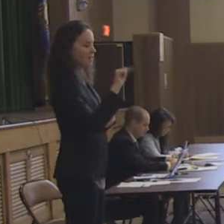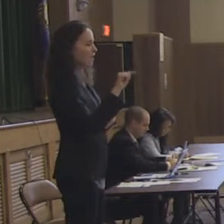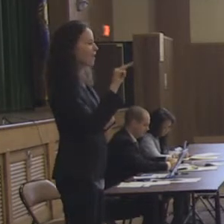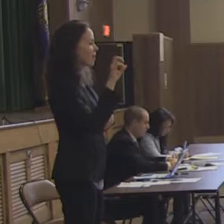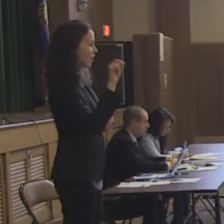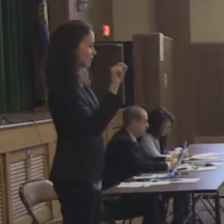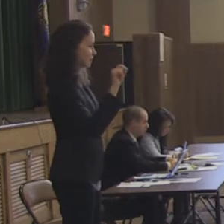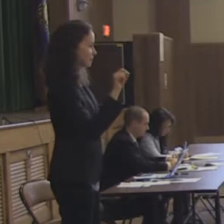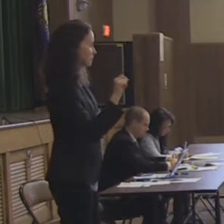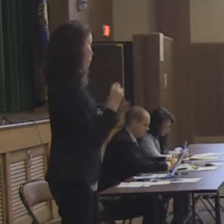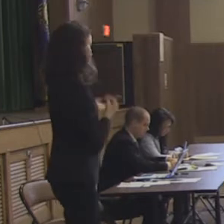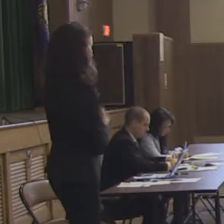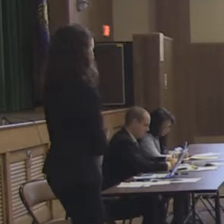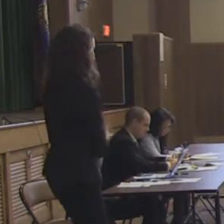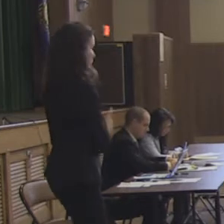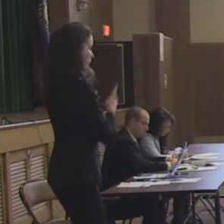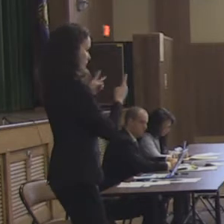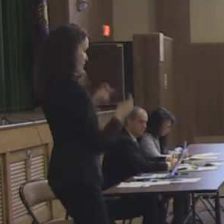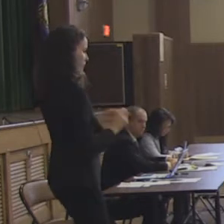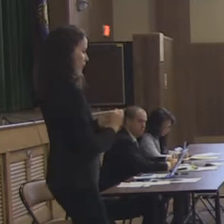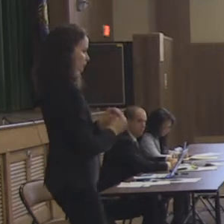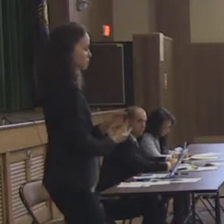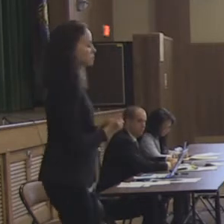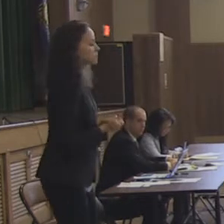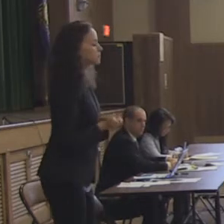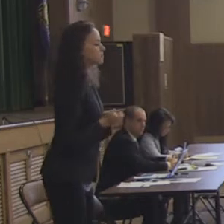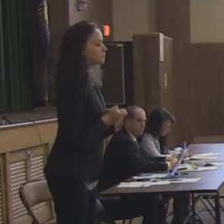www.deafed.net, just for your reference.